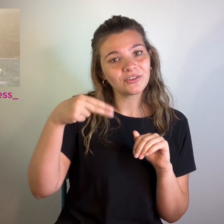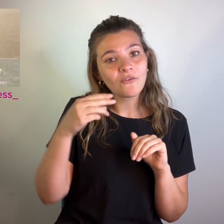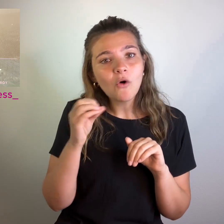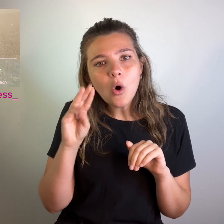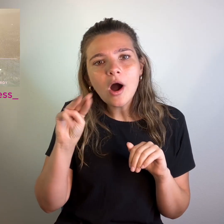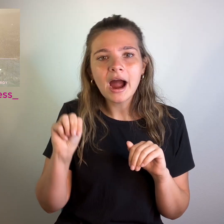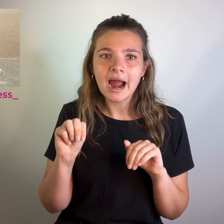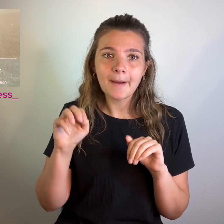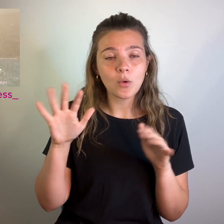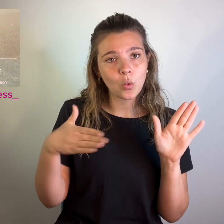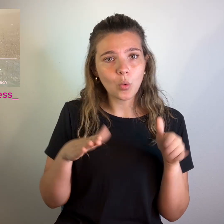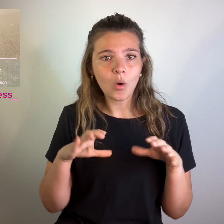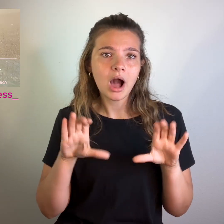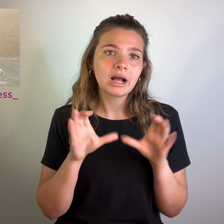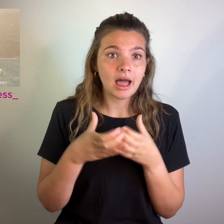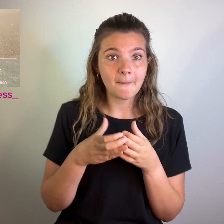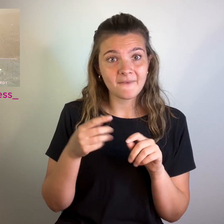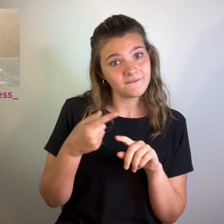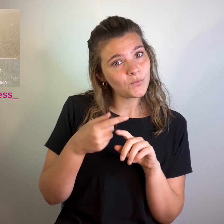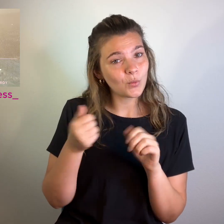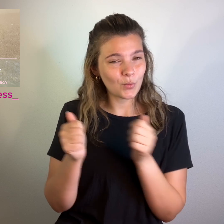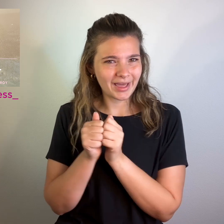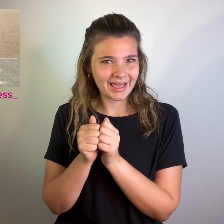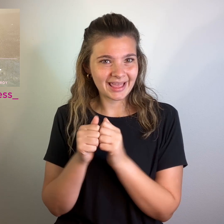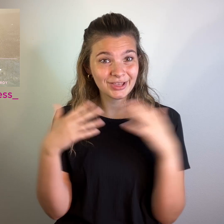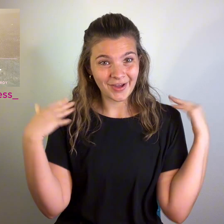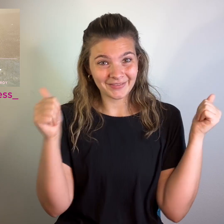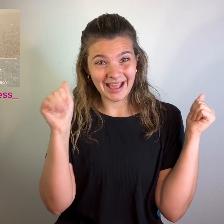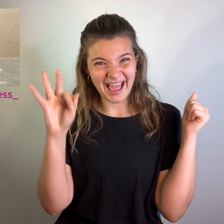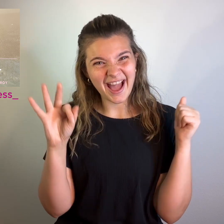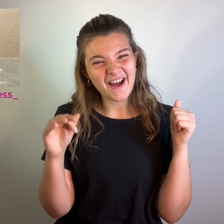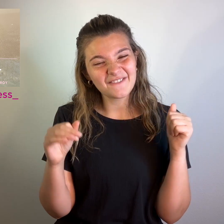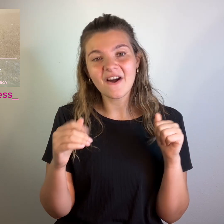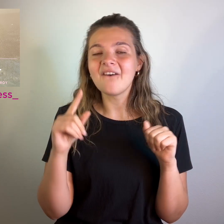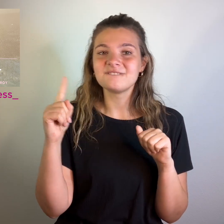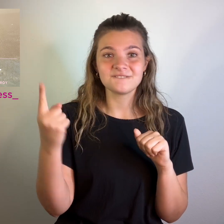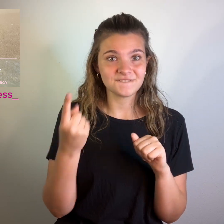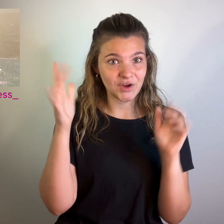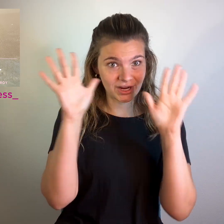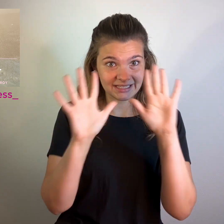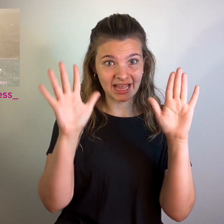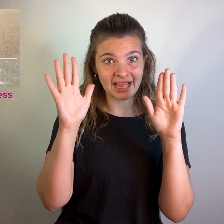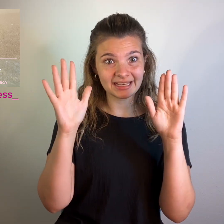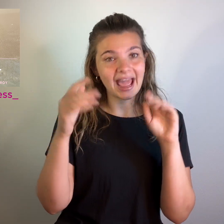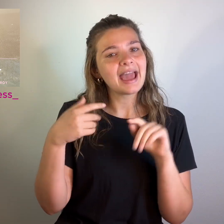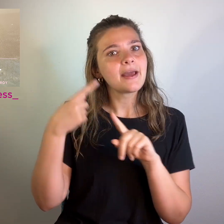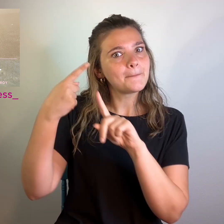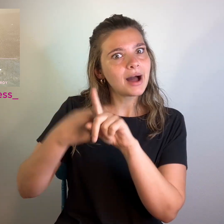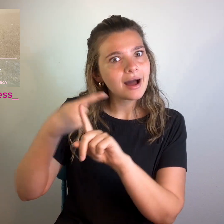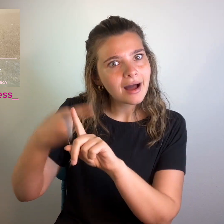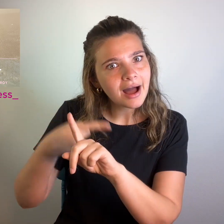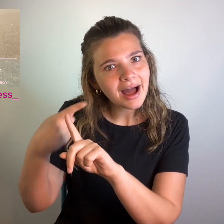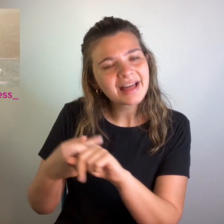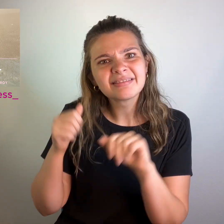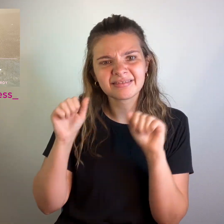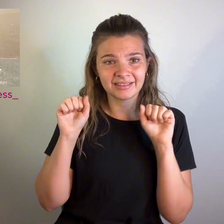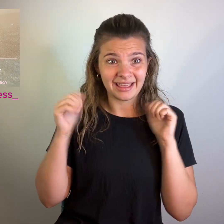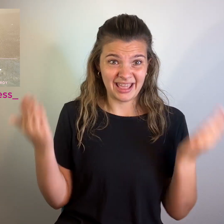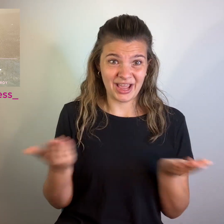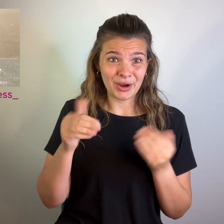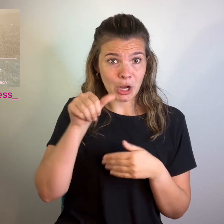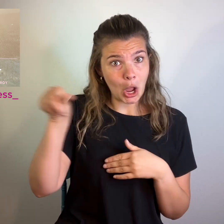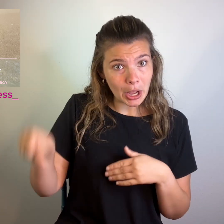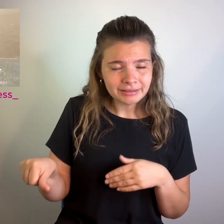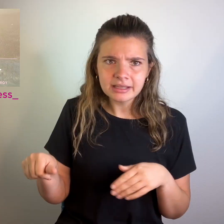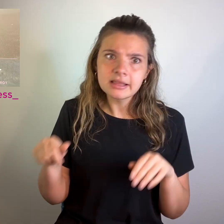AF literally every single month. It's the first Sunday of the month. Anyone and everyone can come. So come. It's a free event. Again,